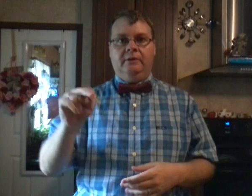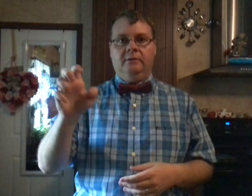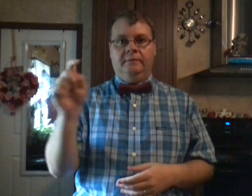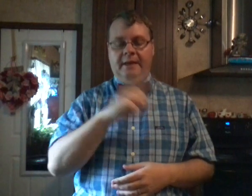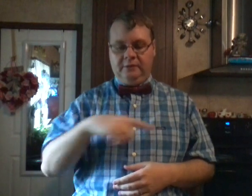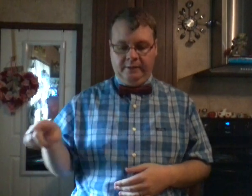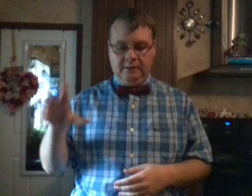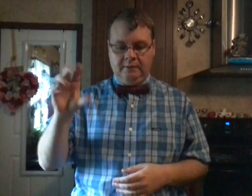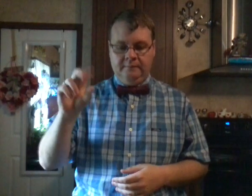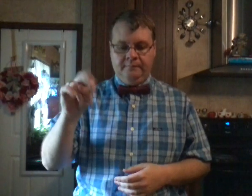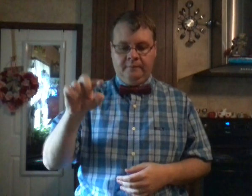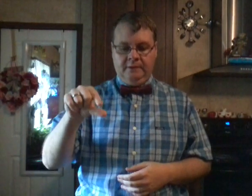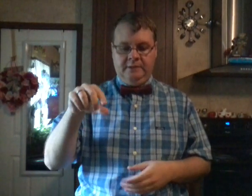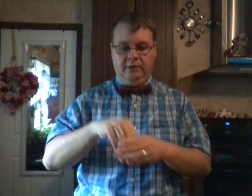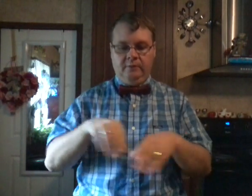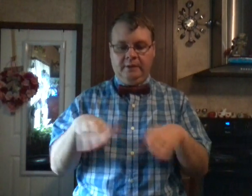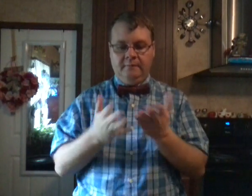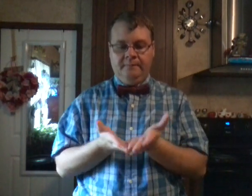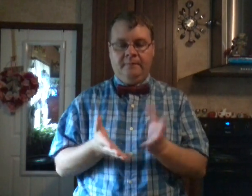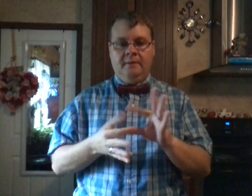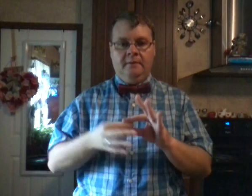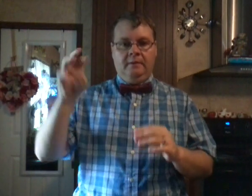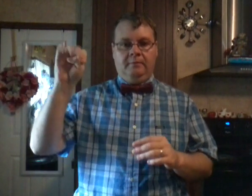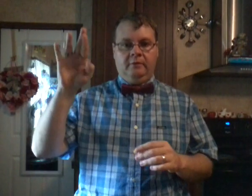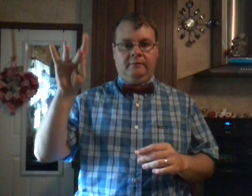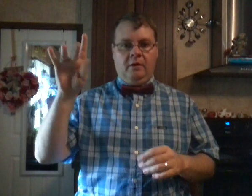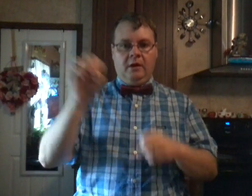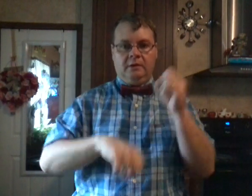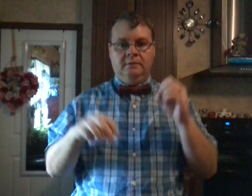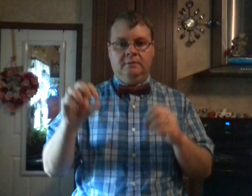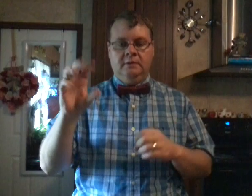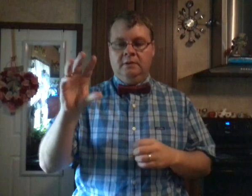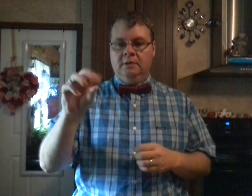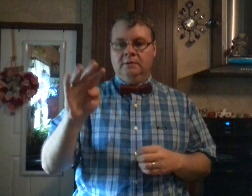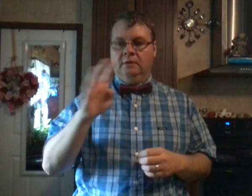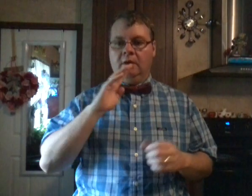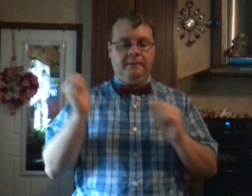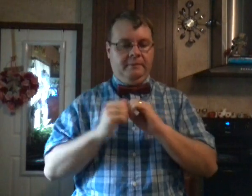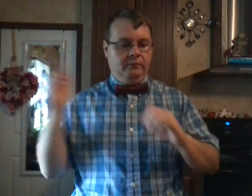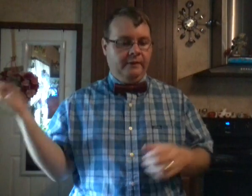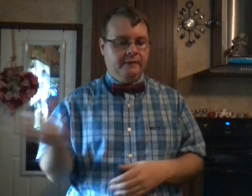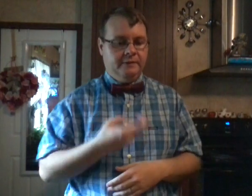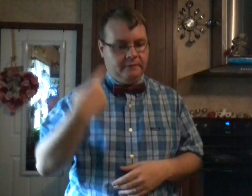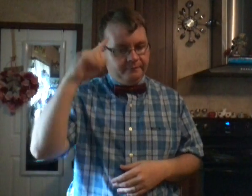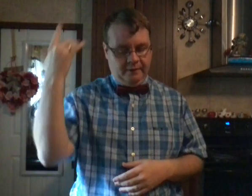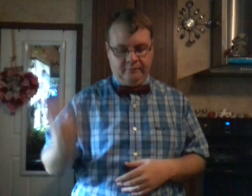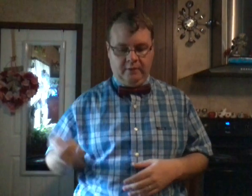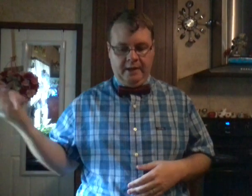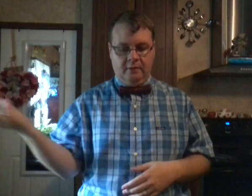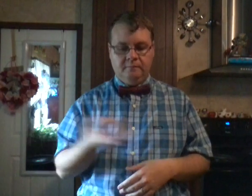here next week continuing in the book of Mark so come and be with us and for now